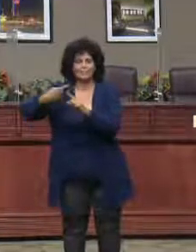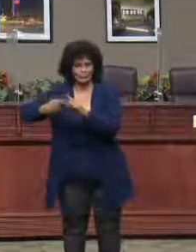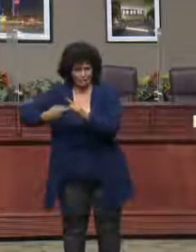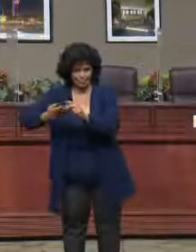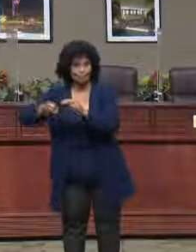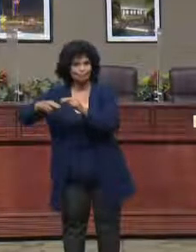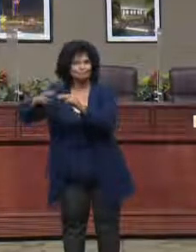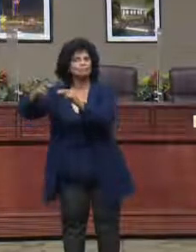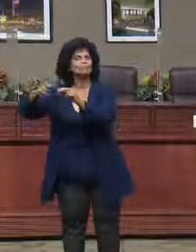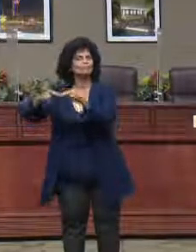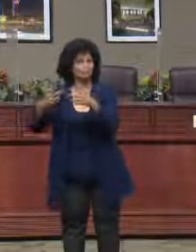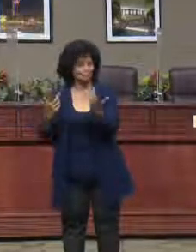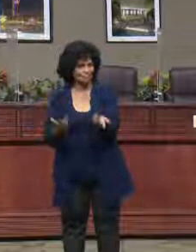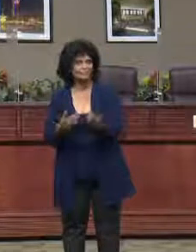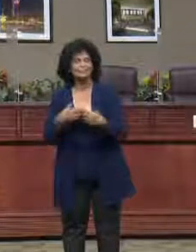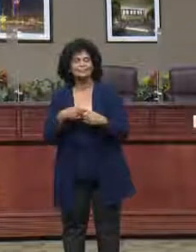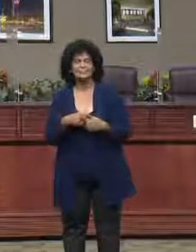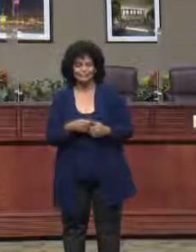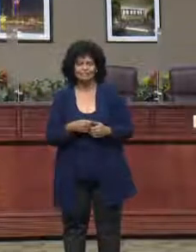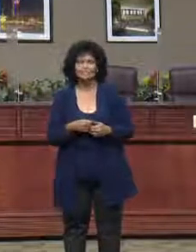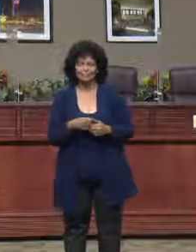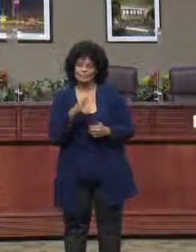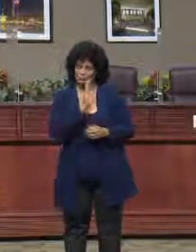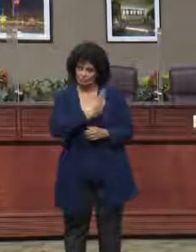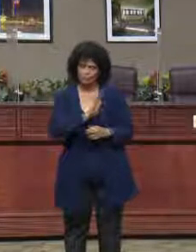So let me just say this to you.